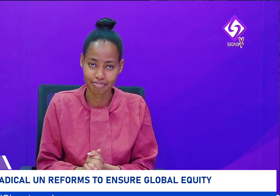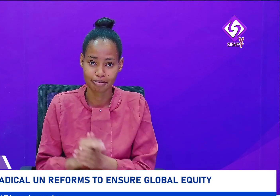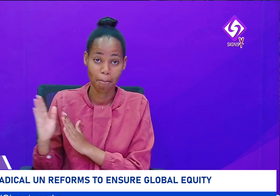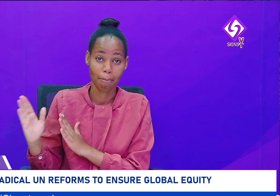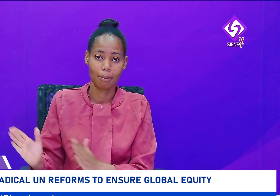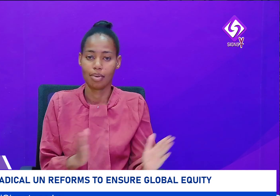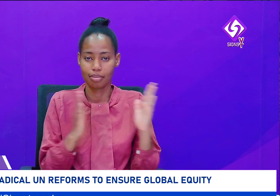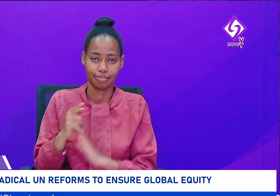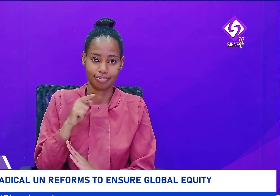Moving on to other news.